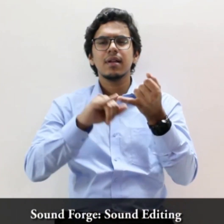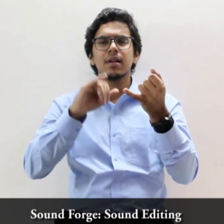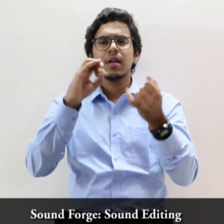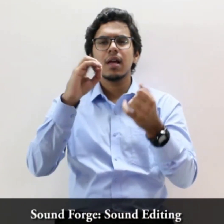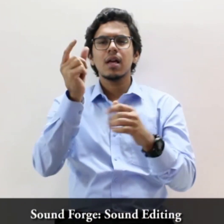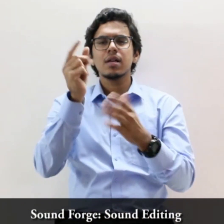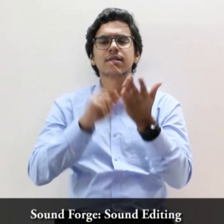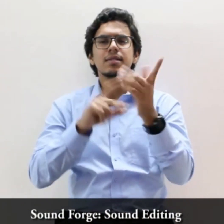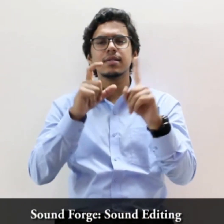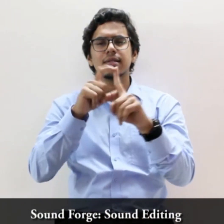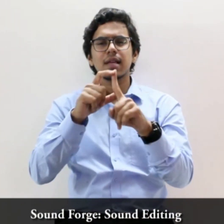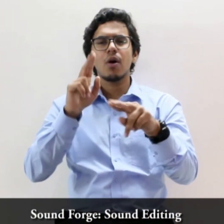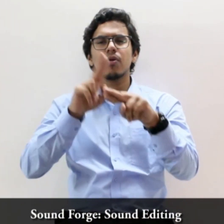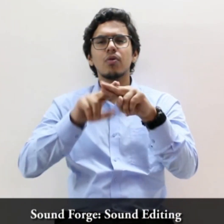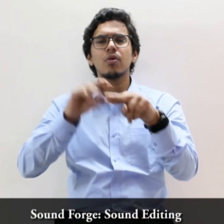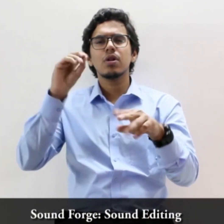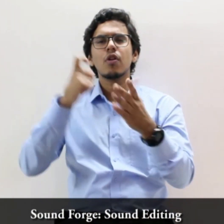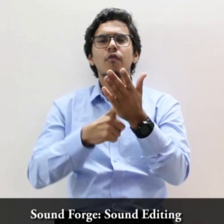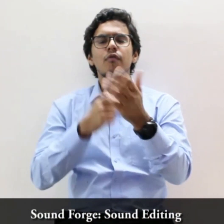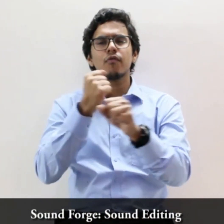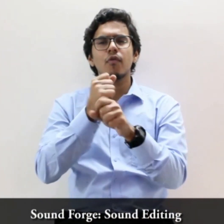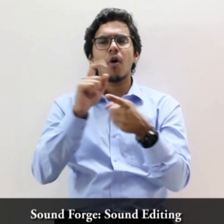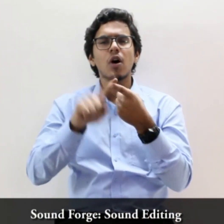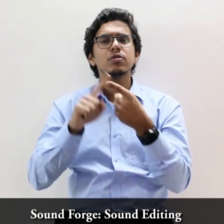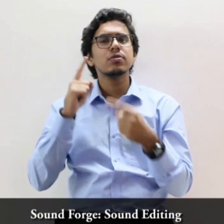Sound Forge. Sound editing.